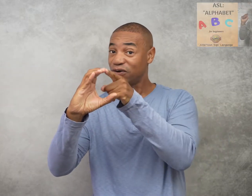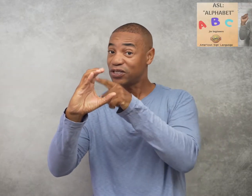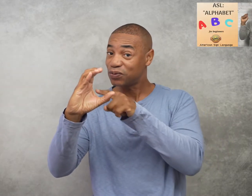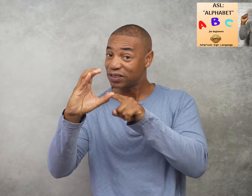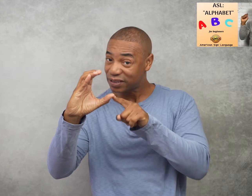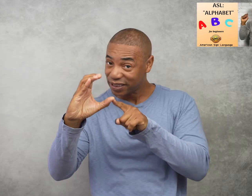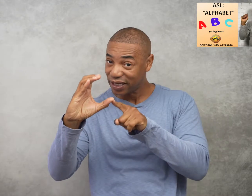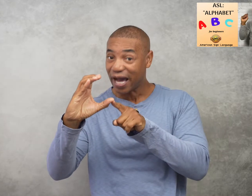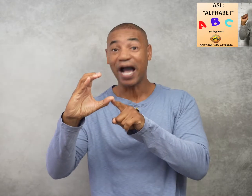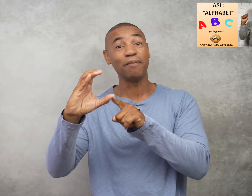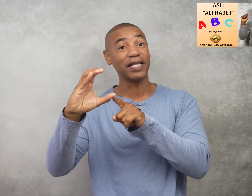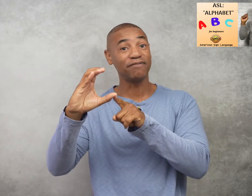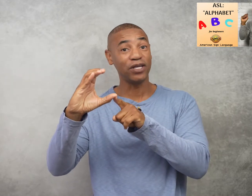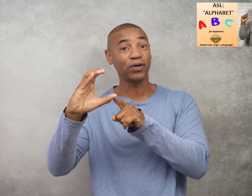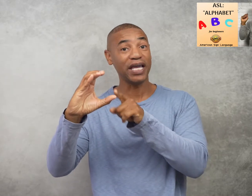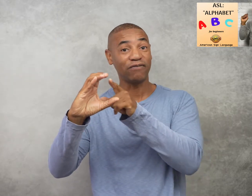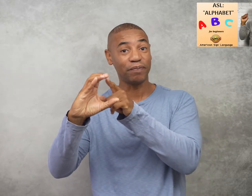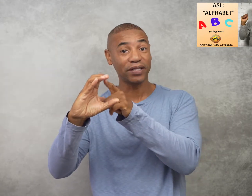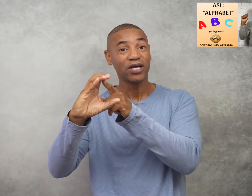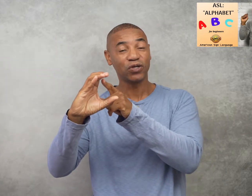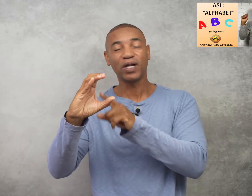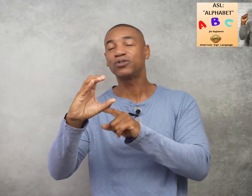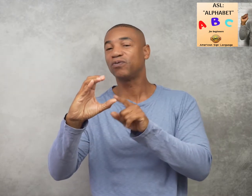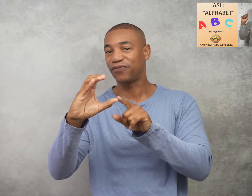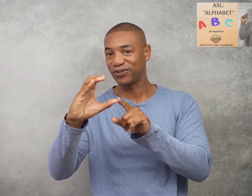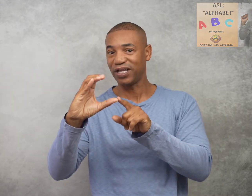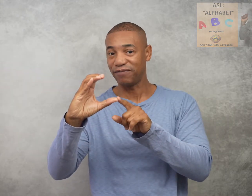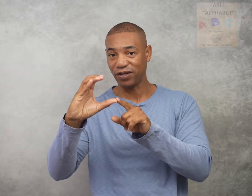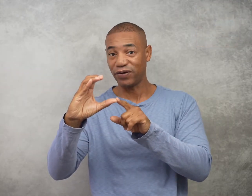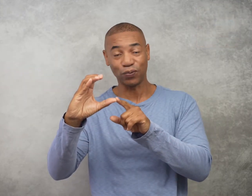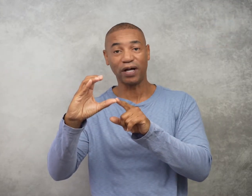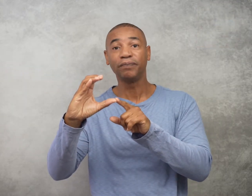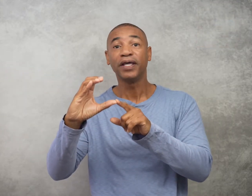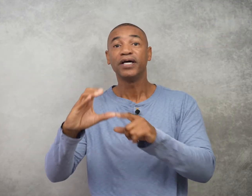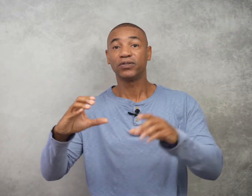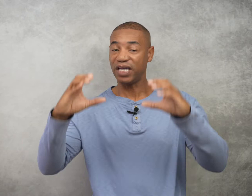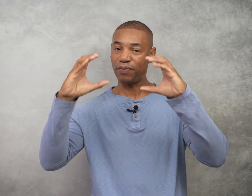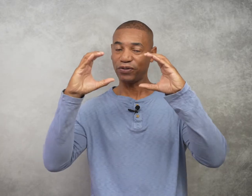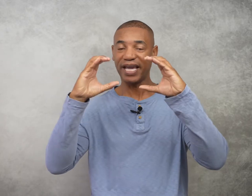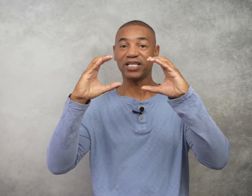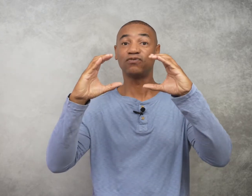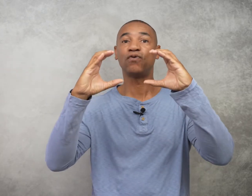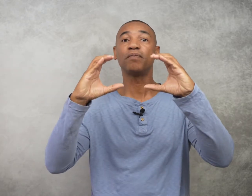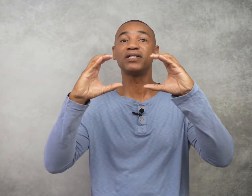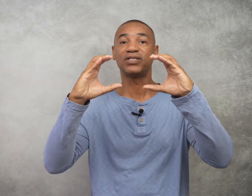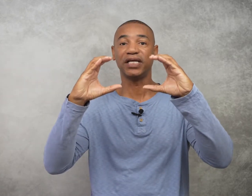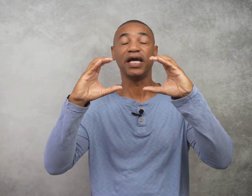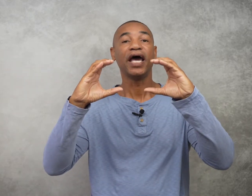this was a C, I made a video on the alphabet, so why don't you refer to that video as well. So take both hands, form a C,